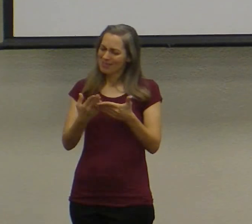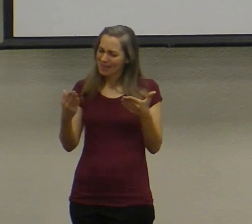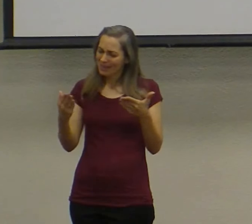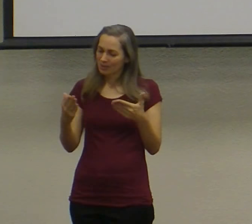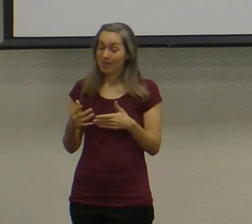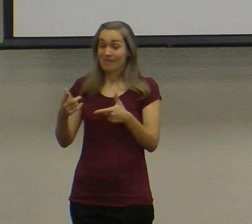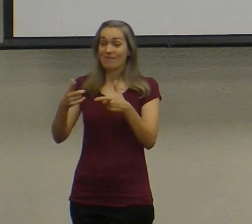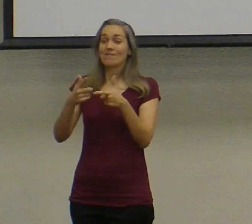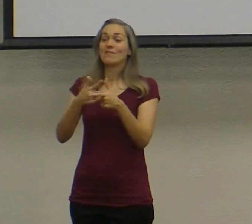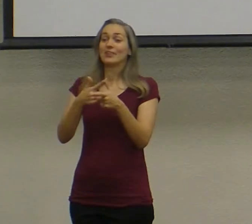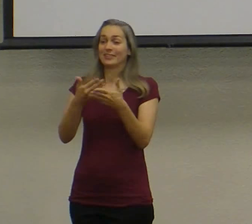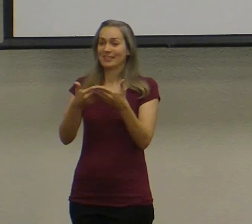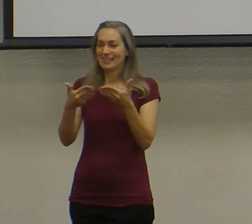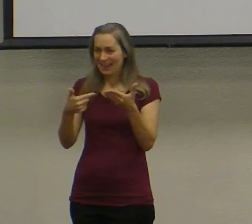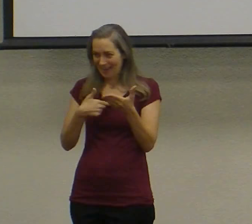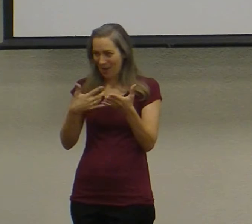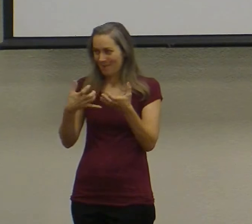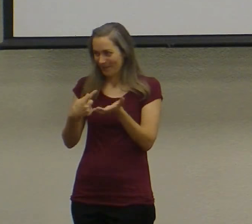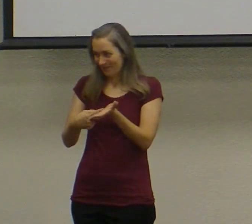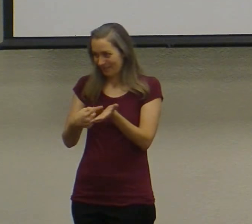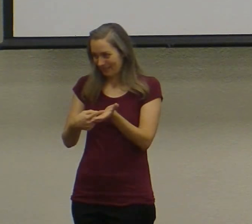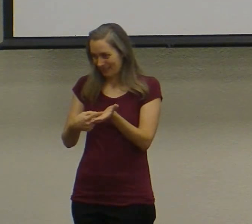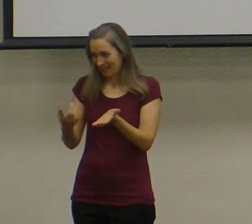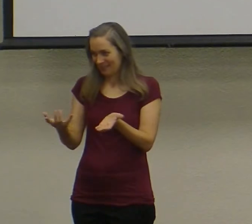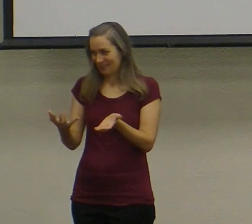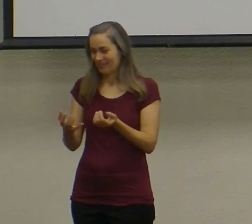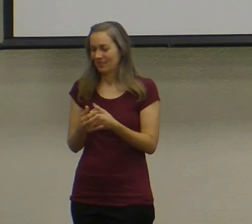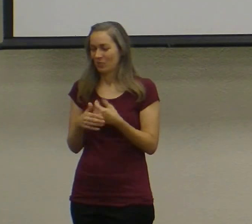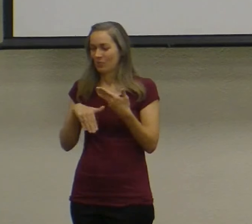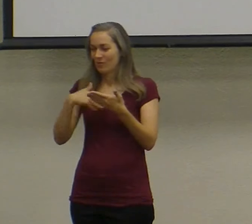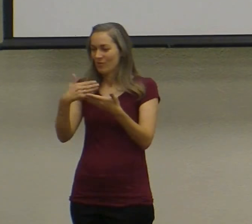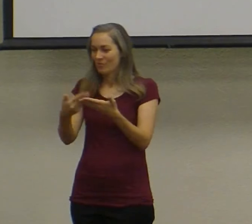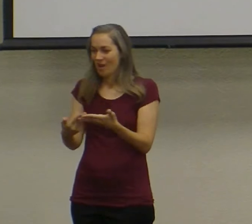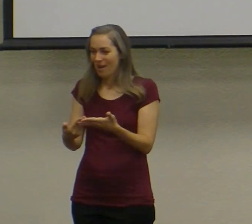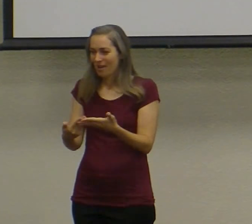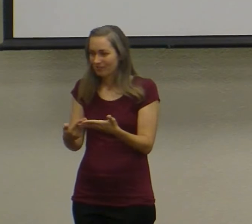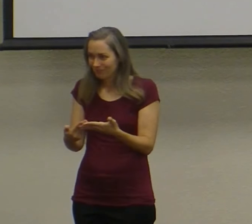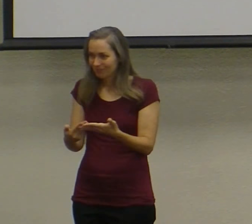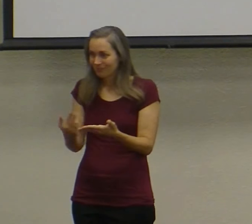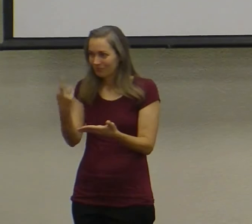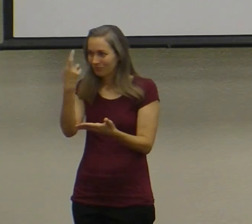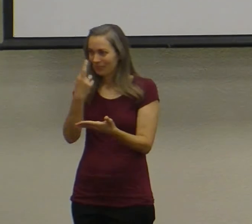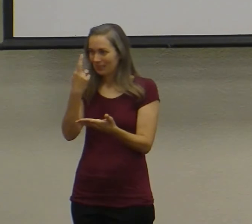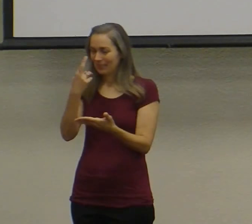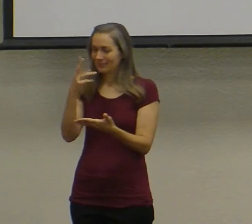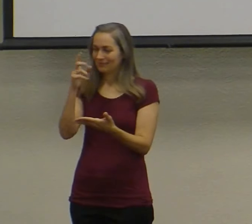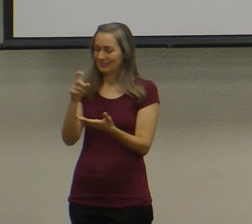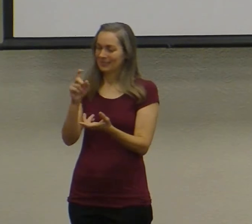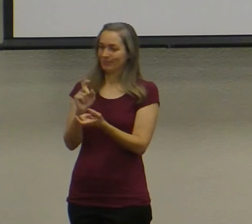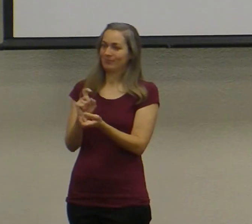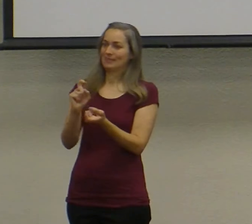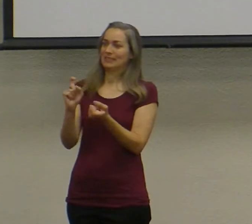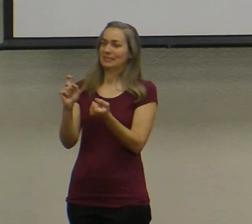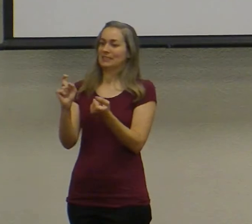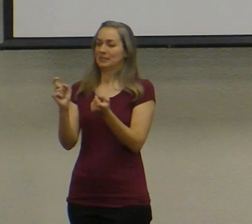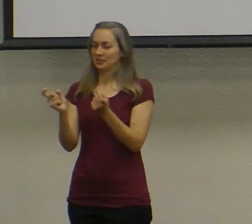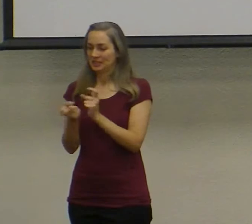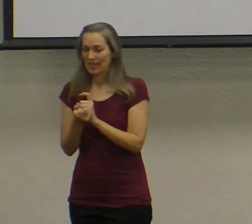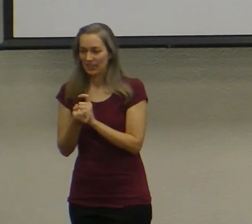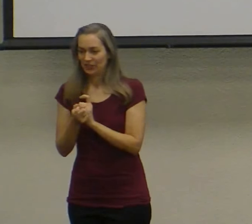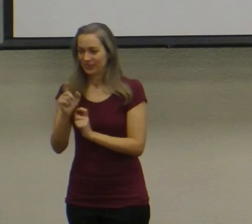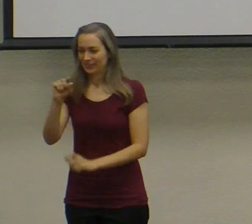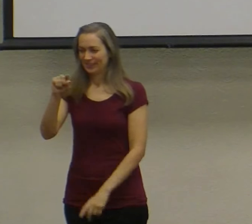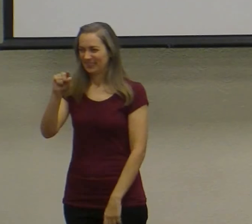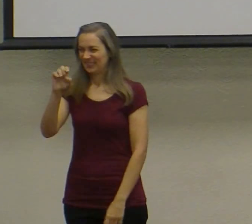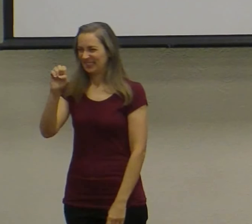The first thing that I would like to talk about is when we got there, we quickly realized that we had to change gears. We went with